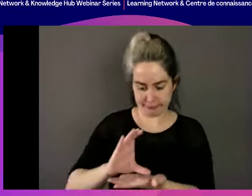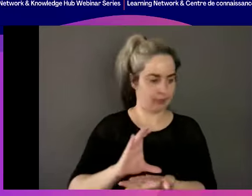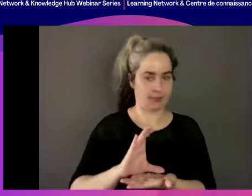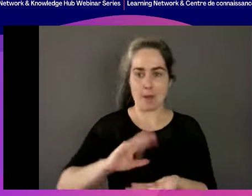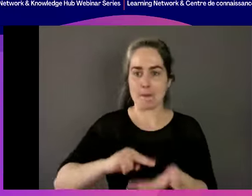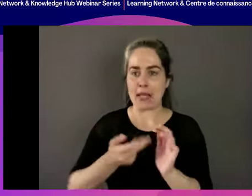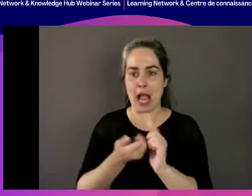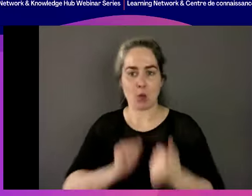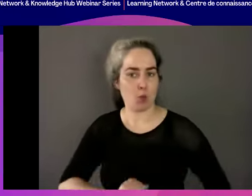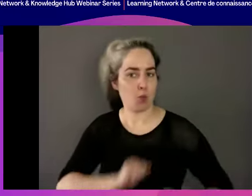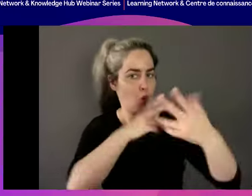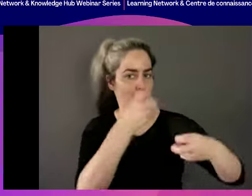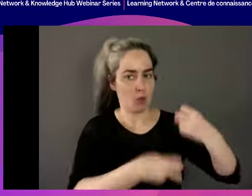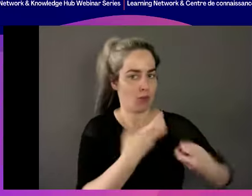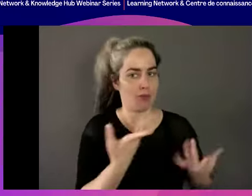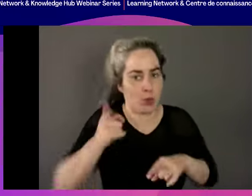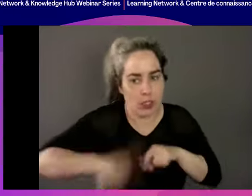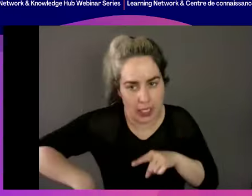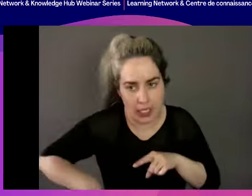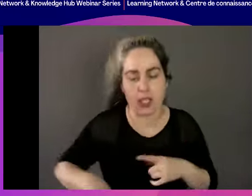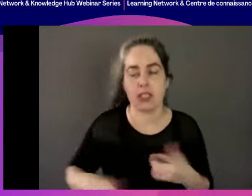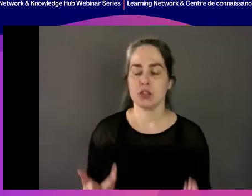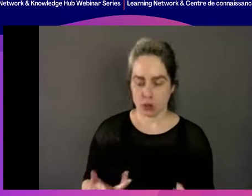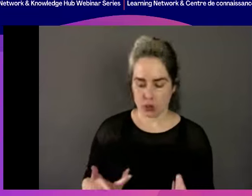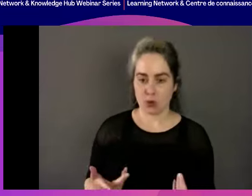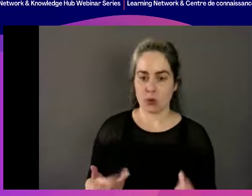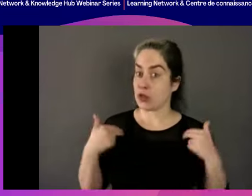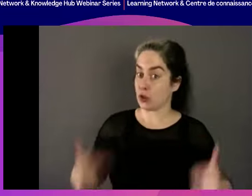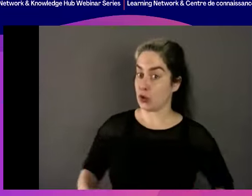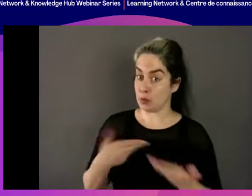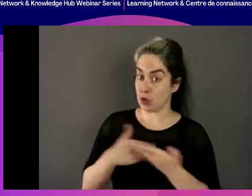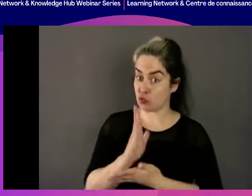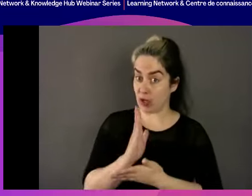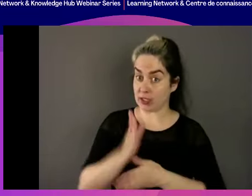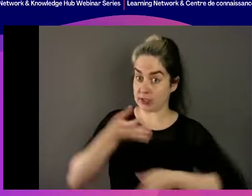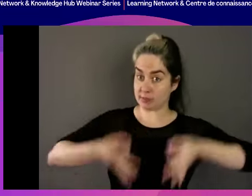adequately. So since that Human Rights Tribunal